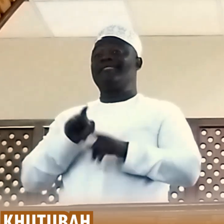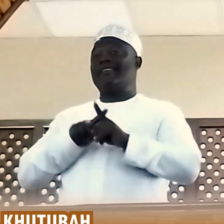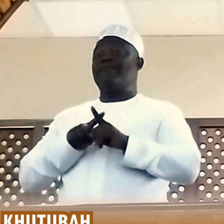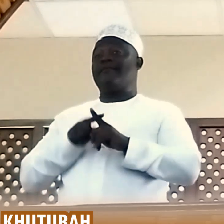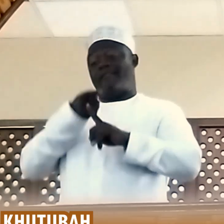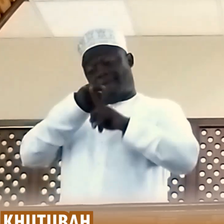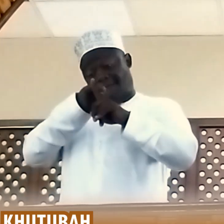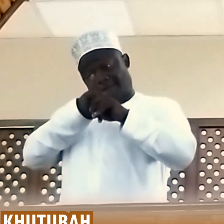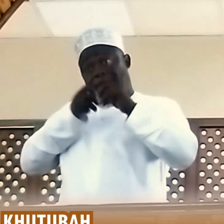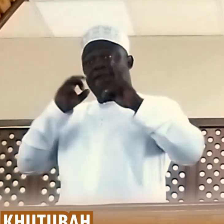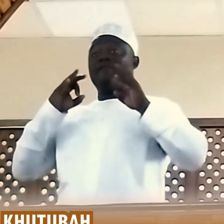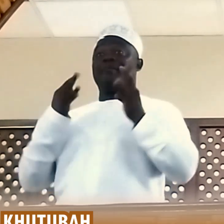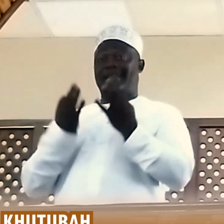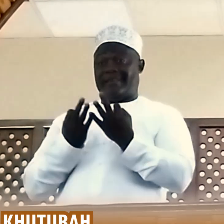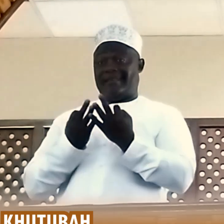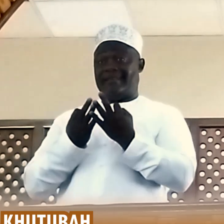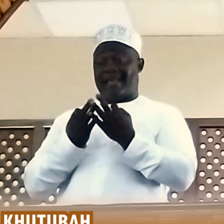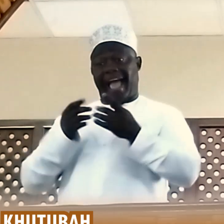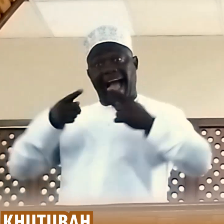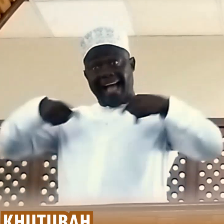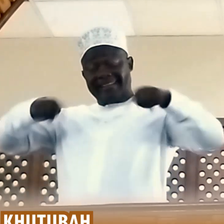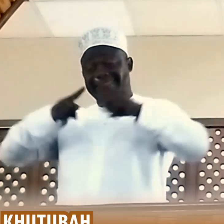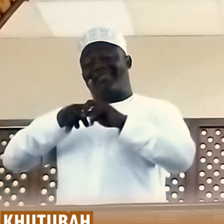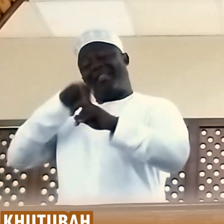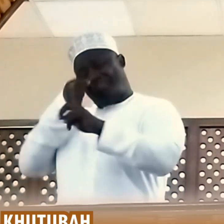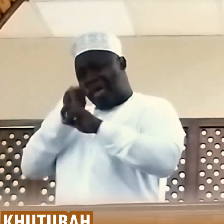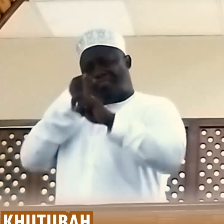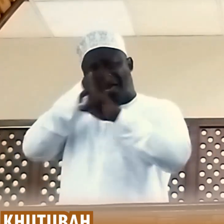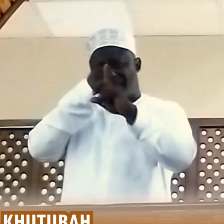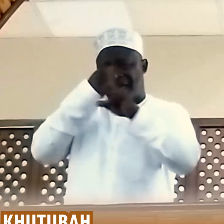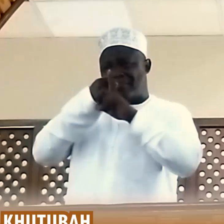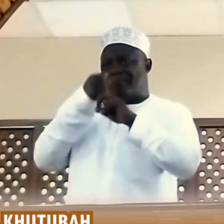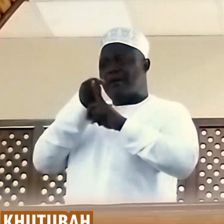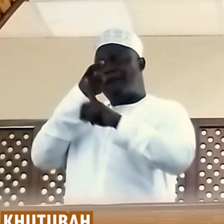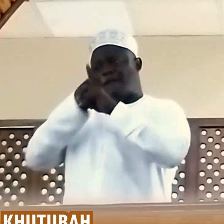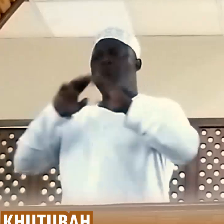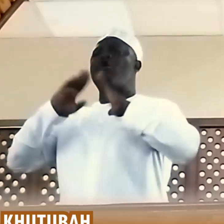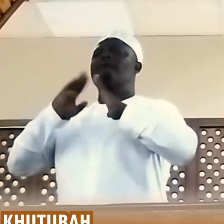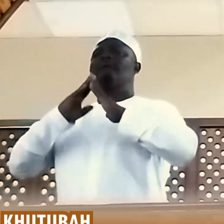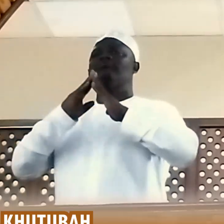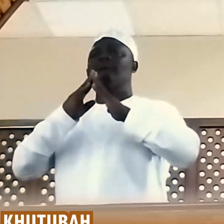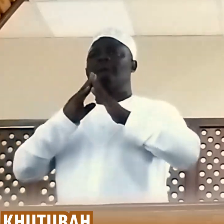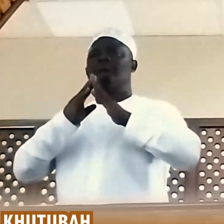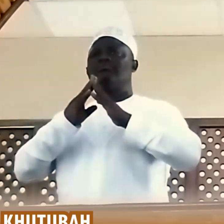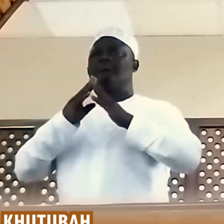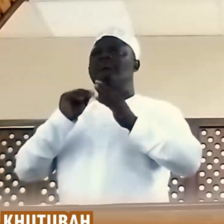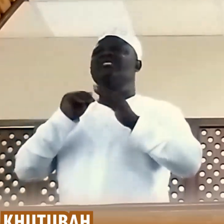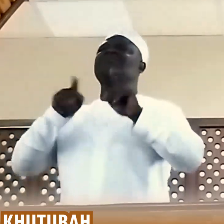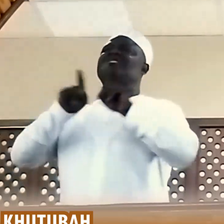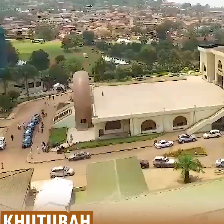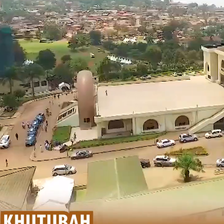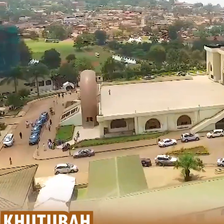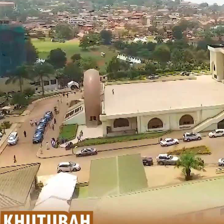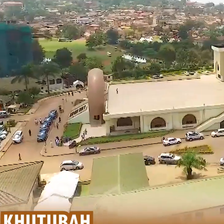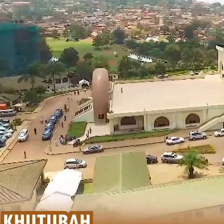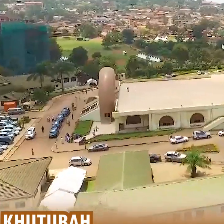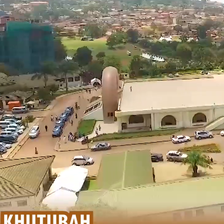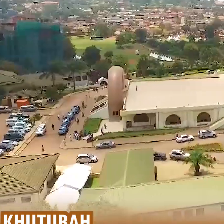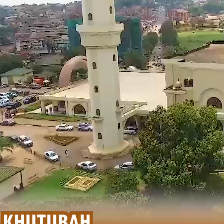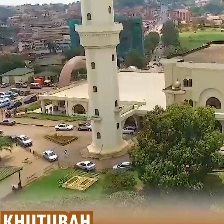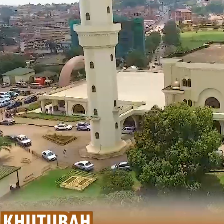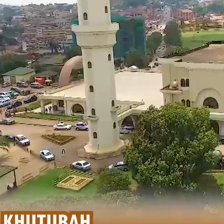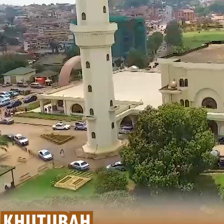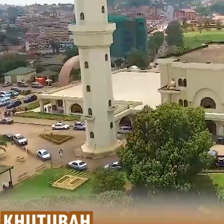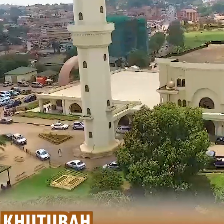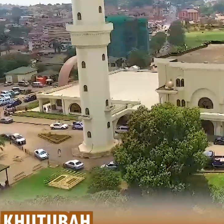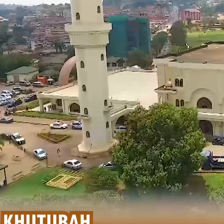okuviira ddala mu famirizi zaffe okugirwanyisa, okuviira ddala awaka kubanga nayo weeri